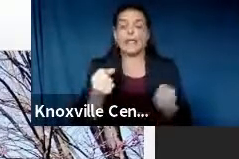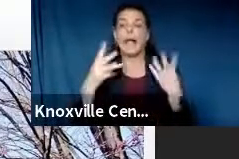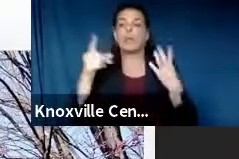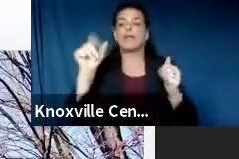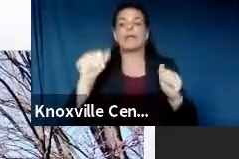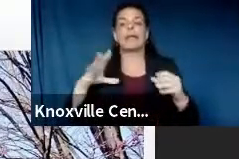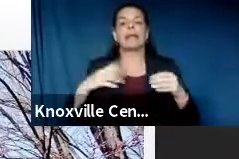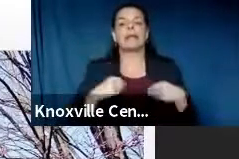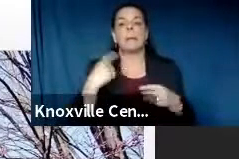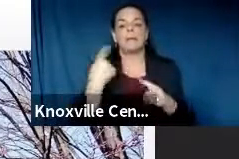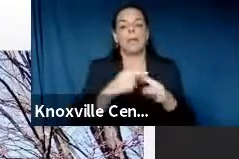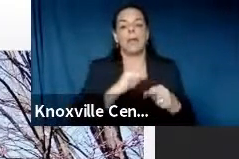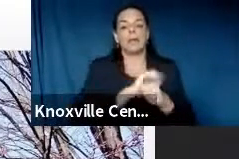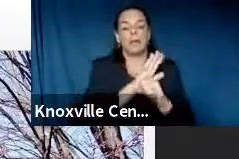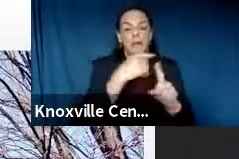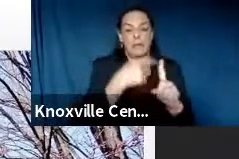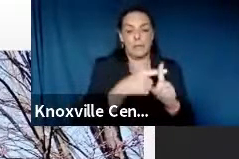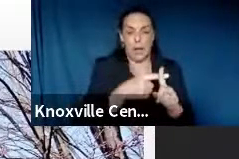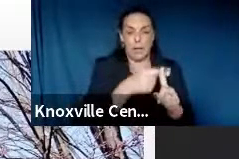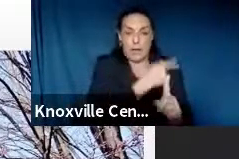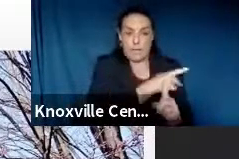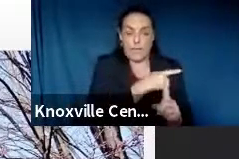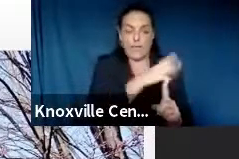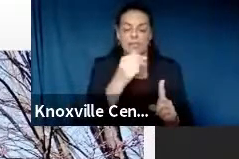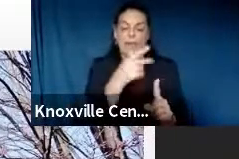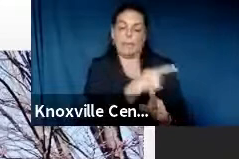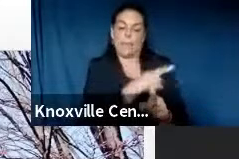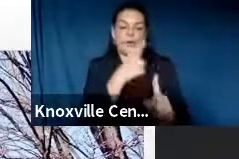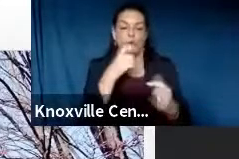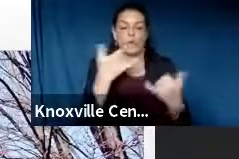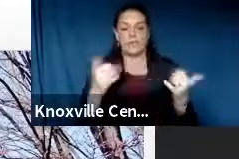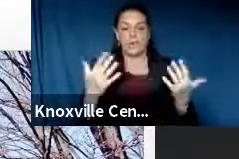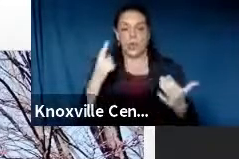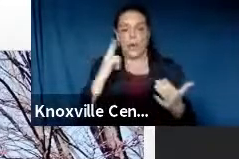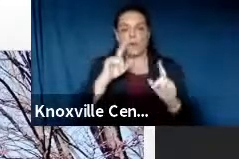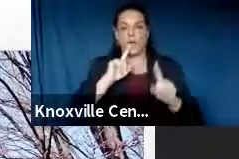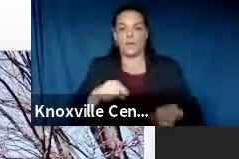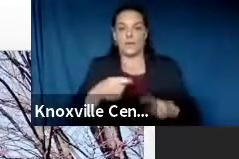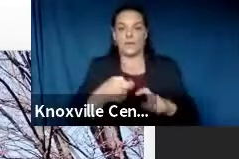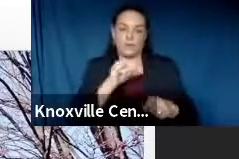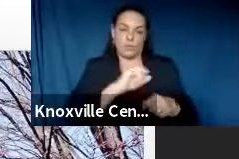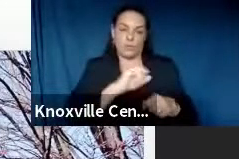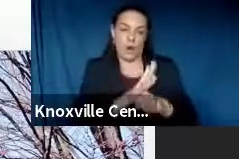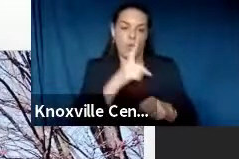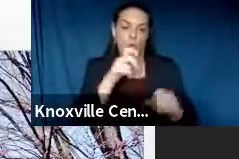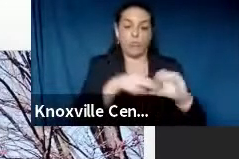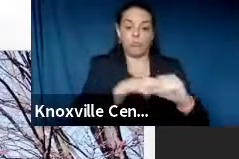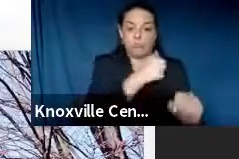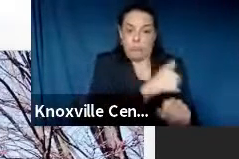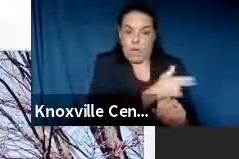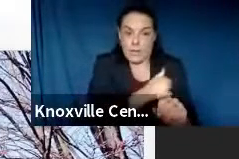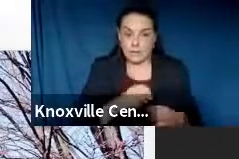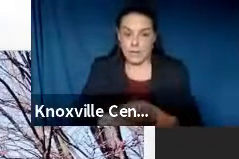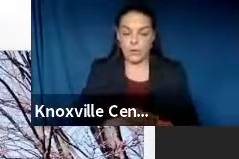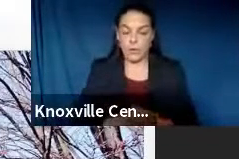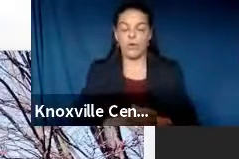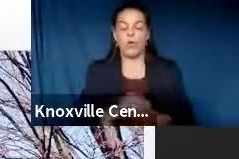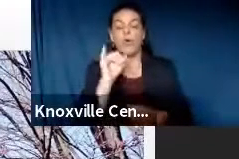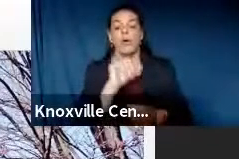well as the COVID positive patients and patients with pending test results in the hospital. These data are gathered from the